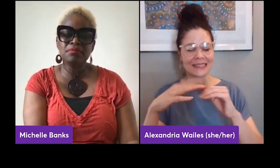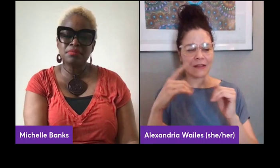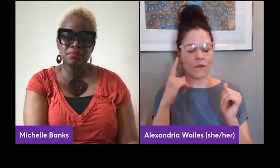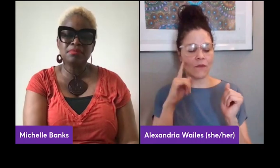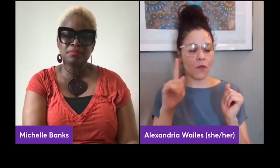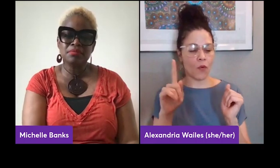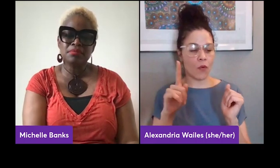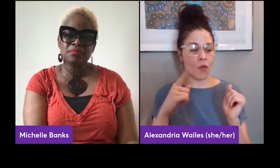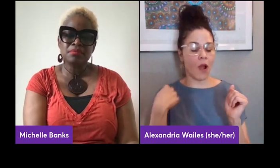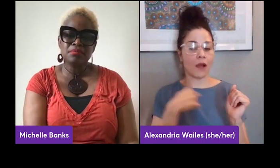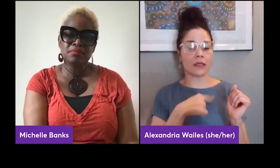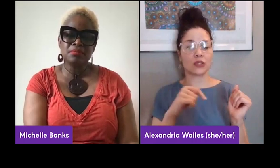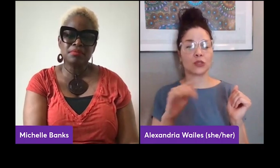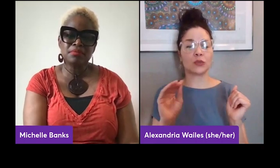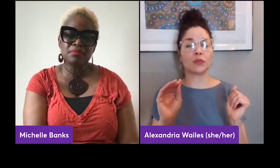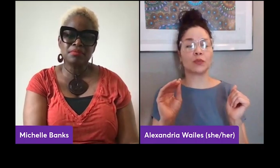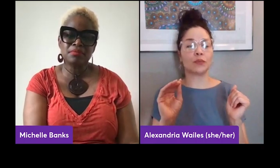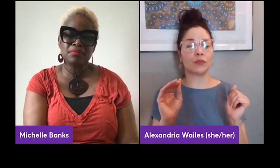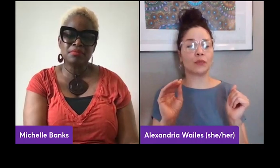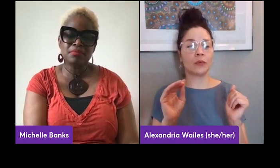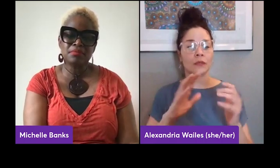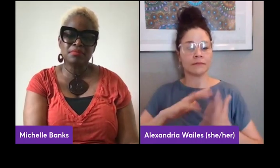express